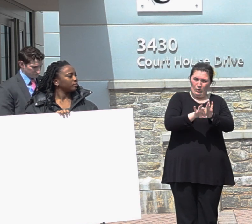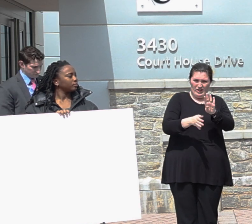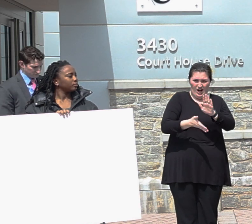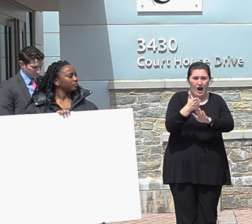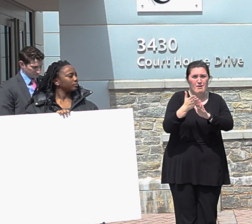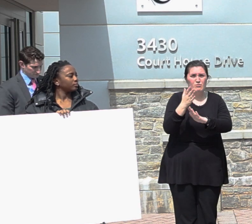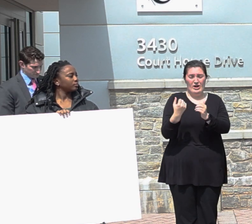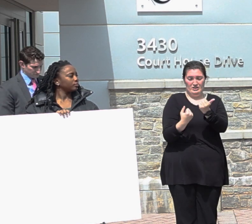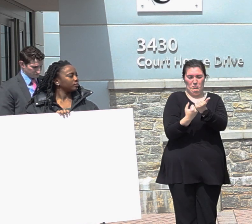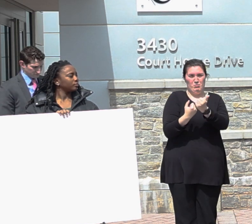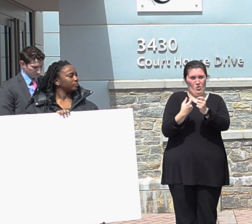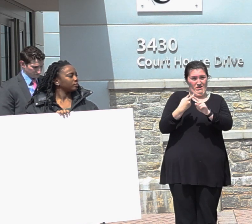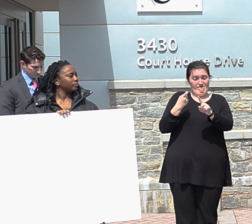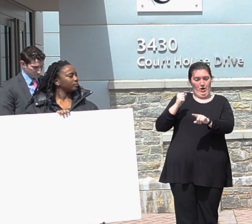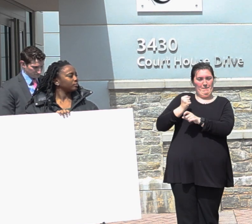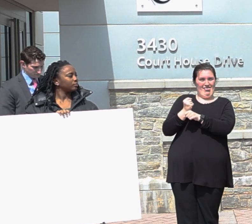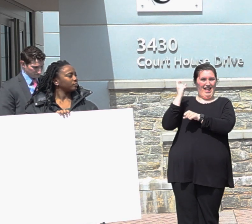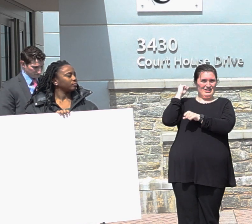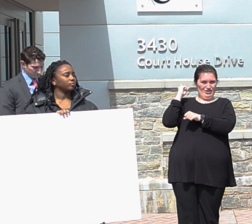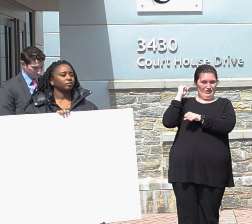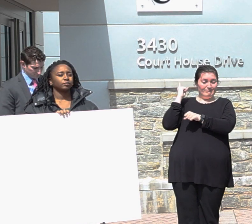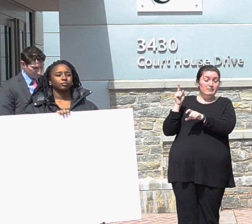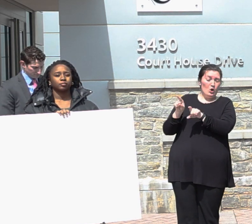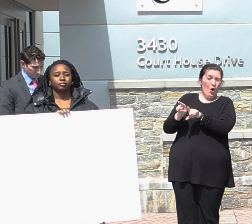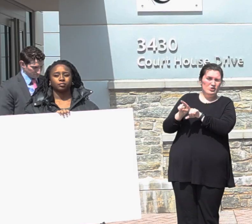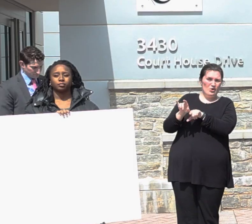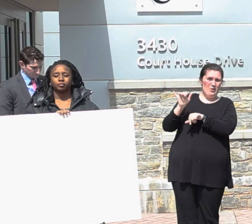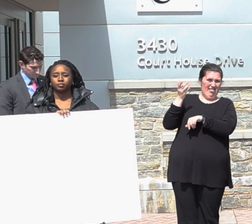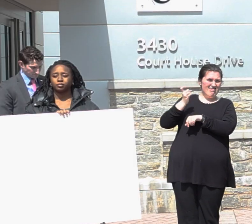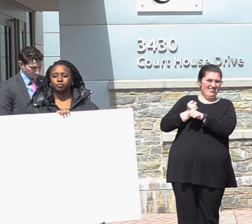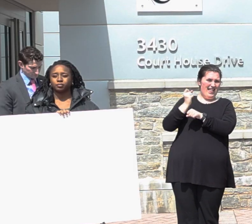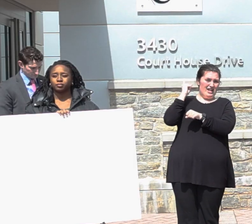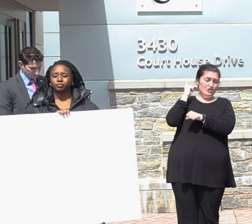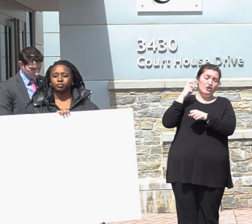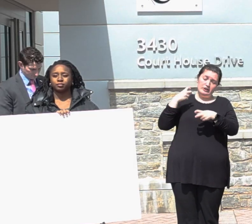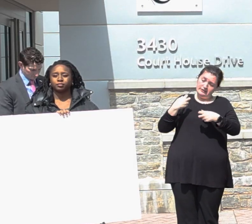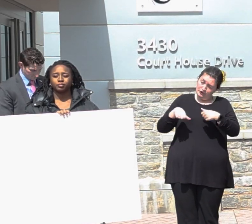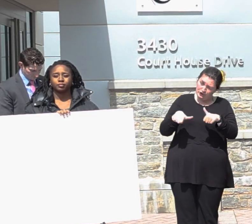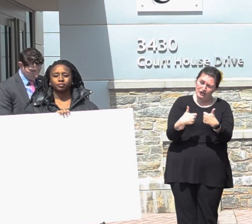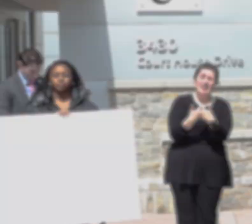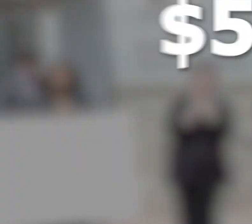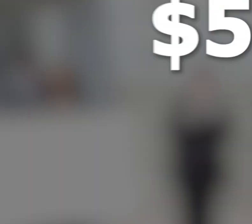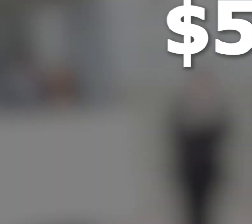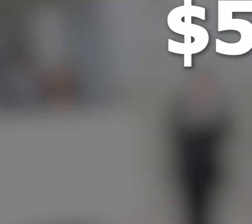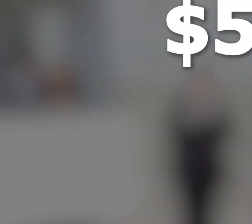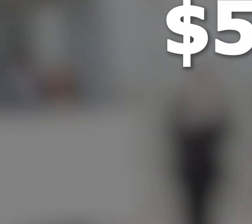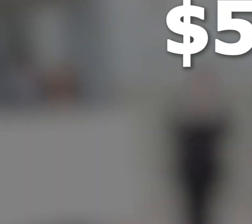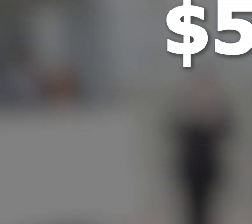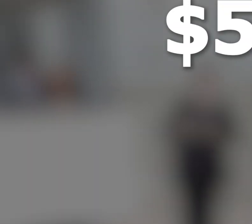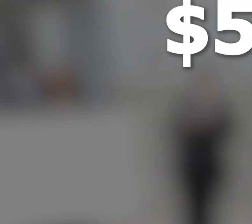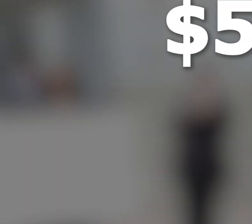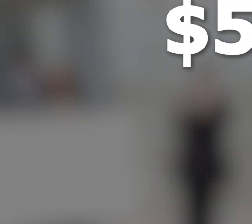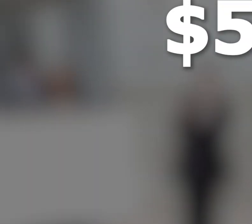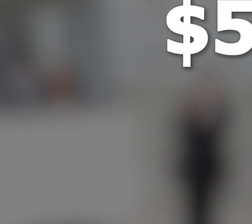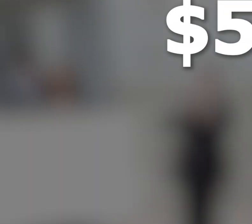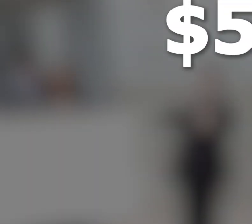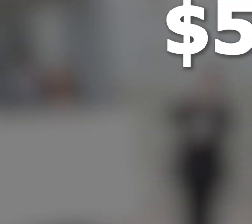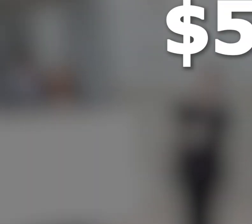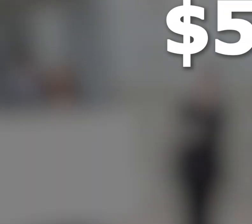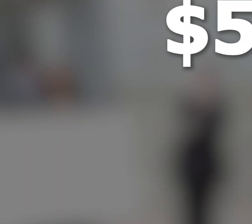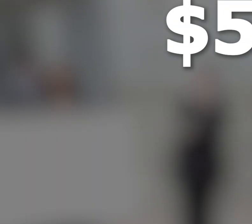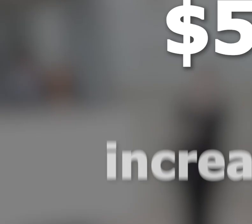26, but also a year that had its challenges. Last year, we provided a record